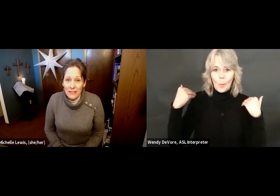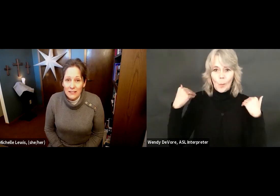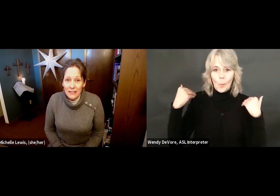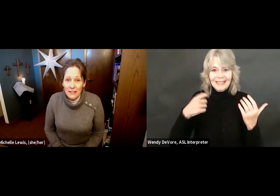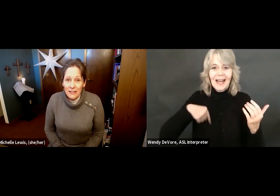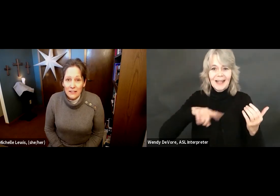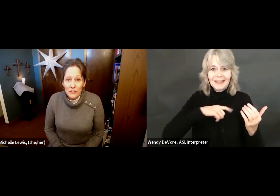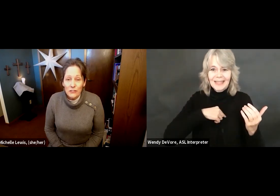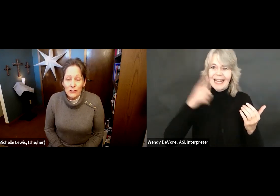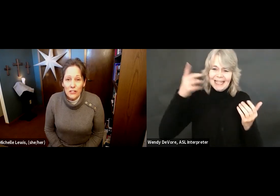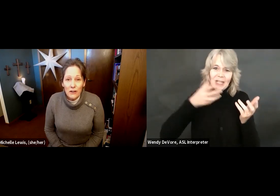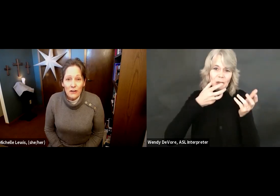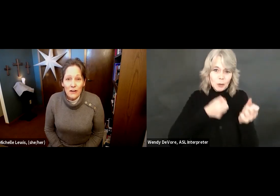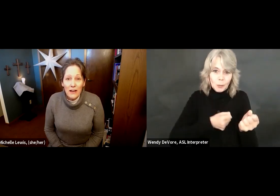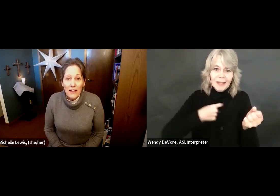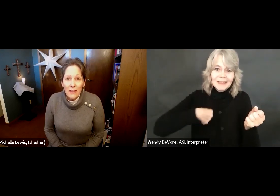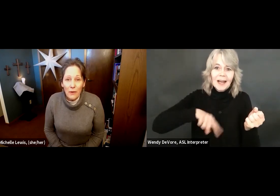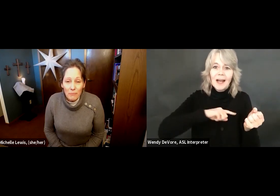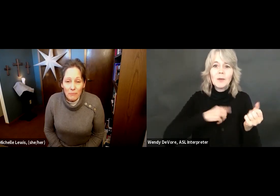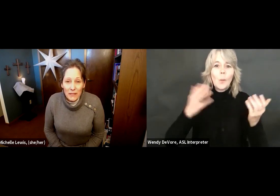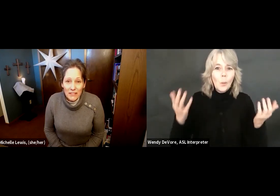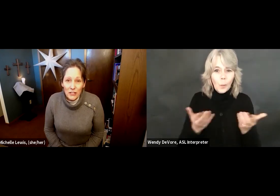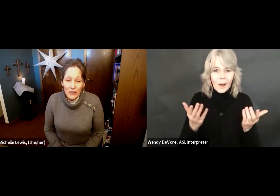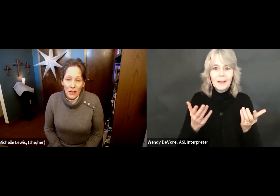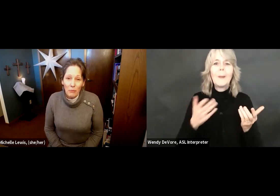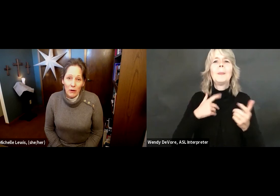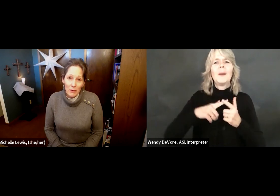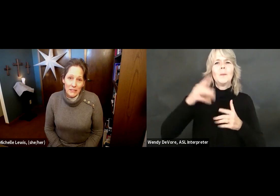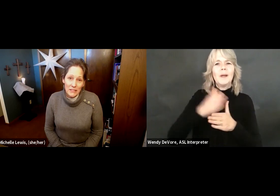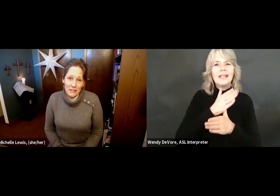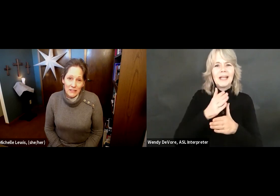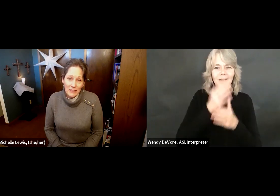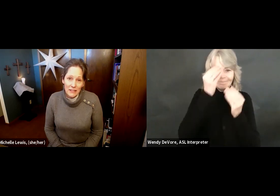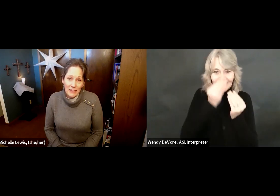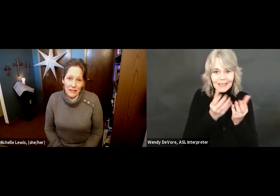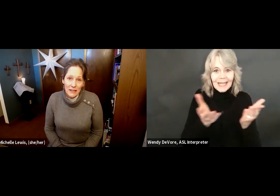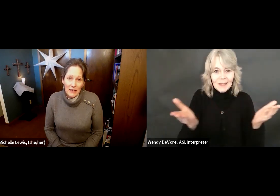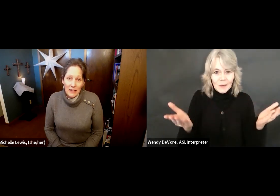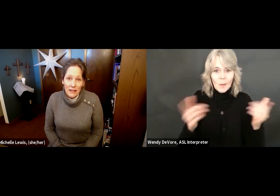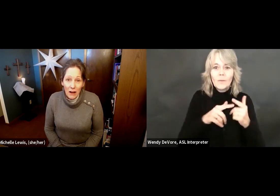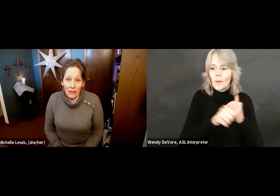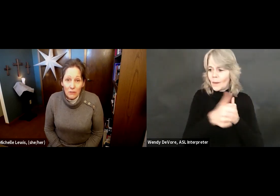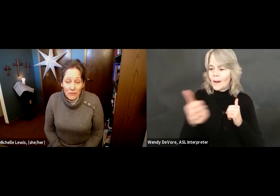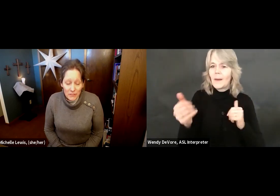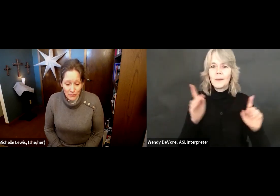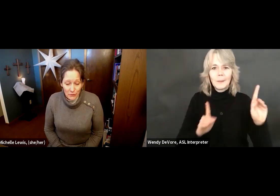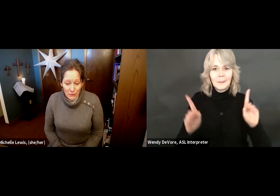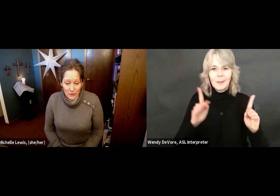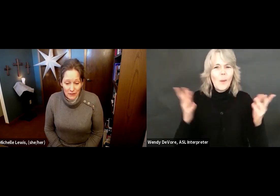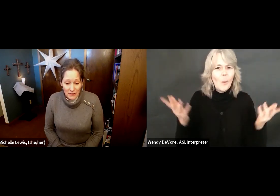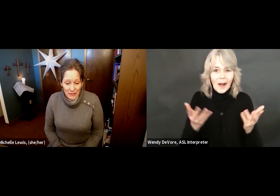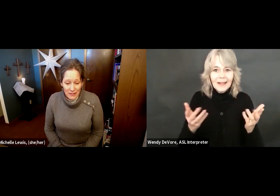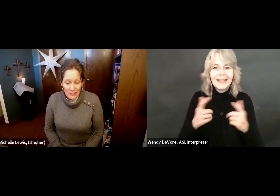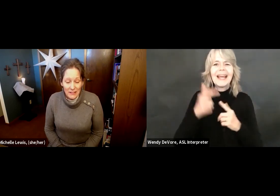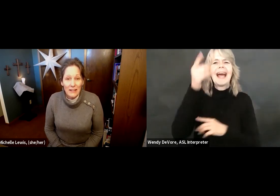us to share that message and that promise. God loves you.